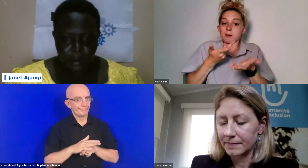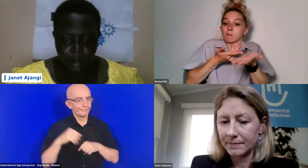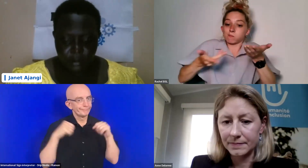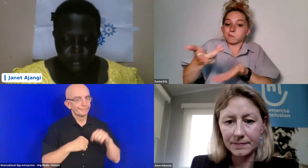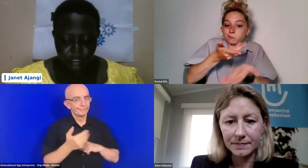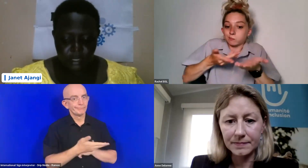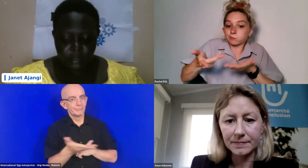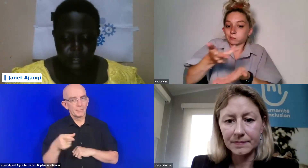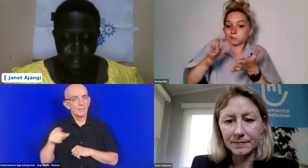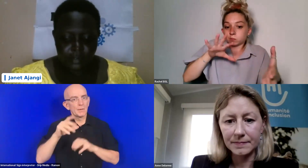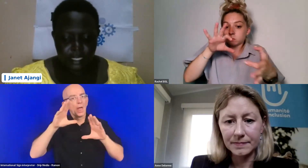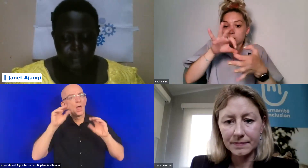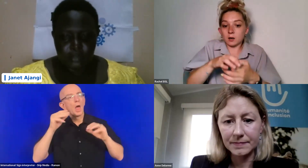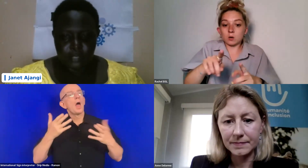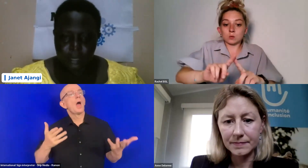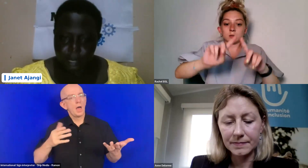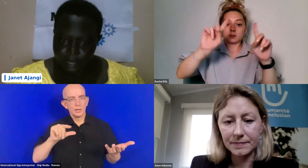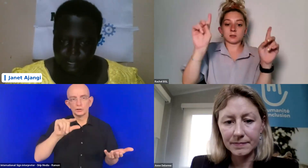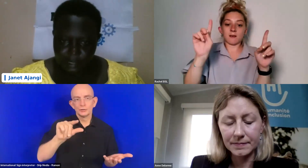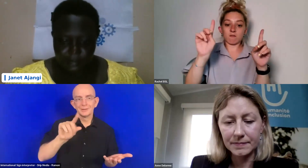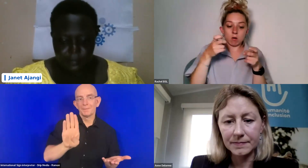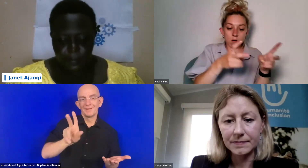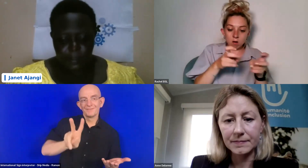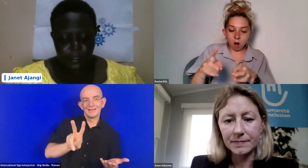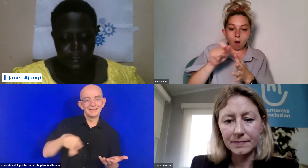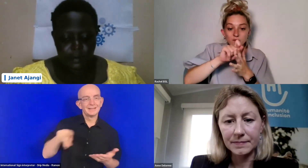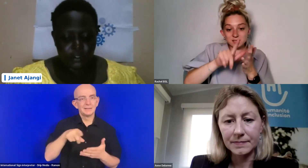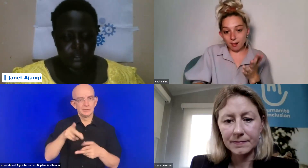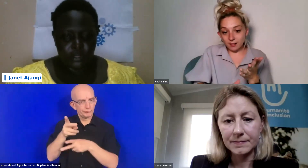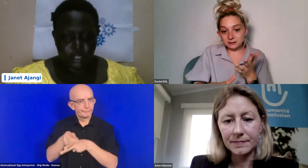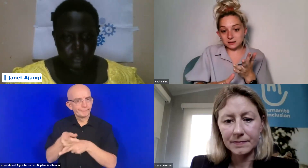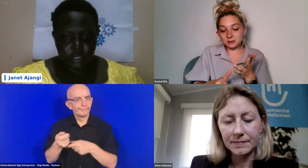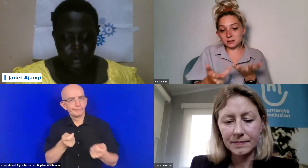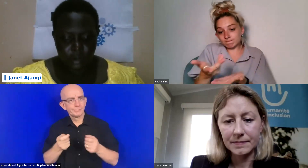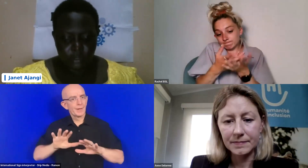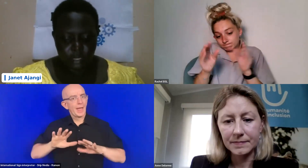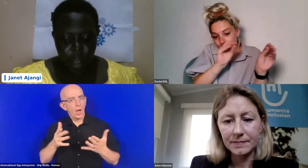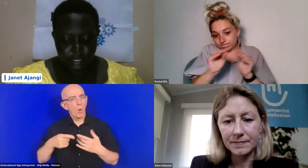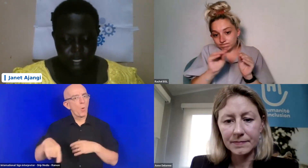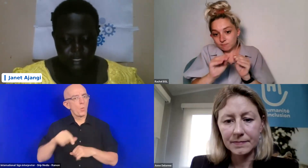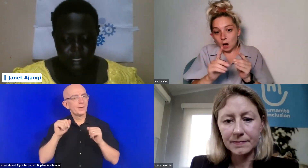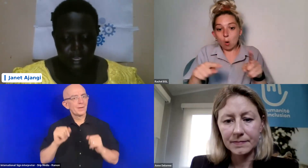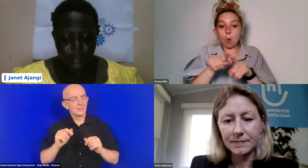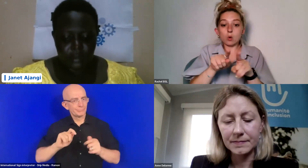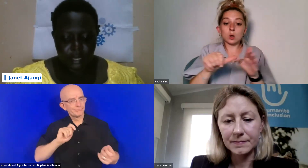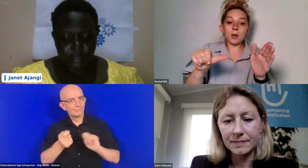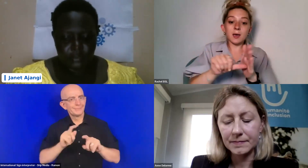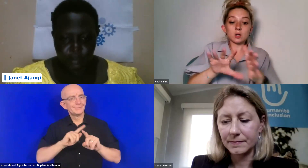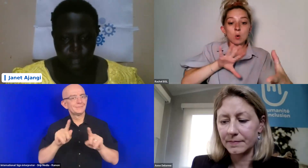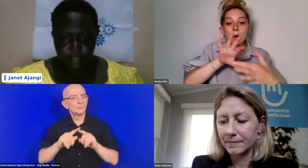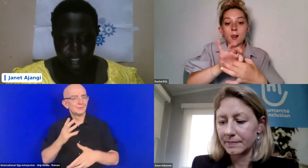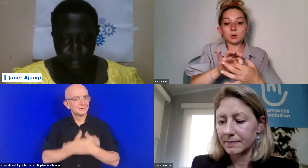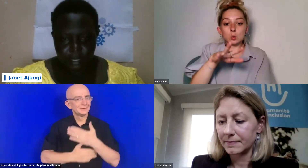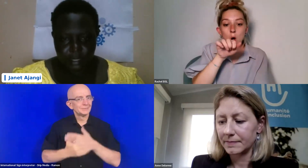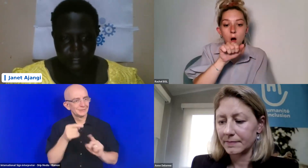them around the different types of disabilities and also the issues around the consent and the rights of